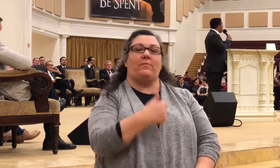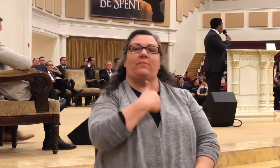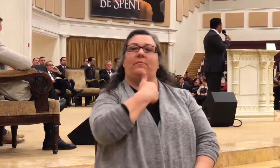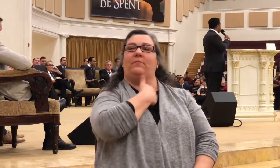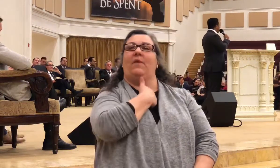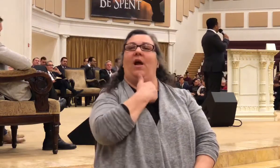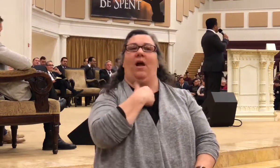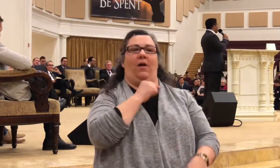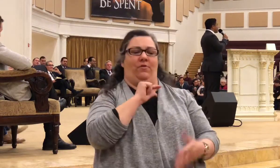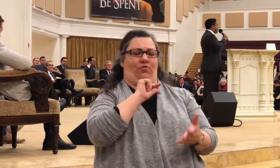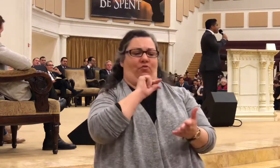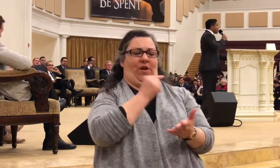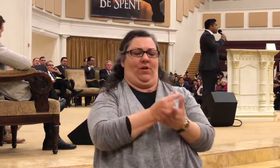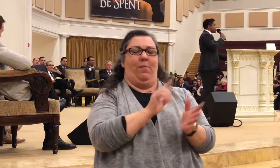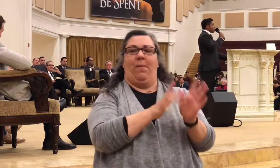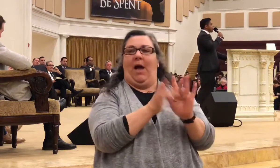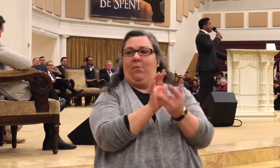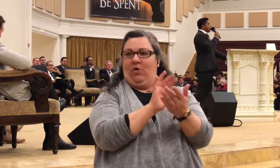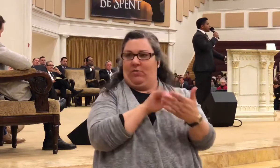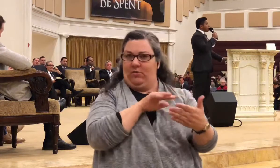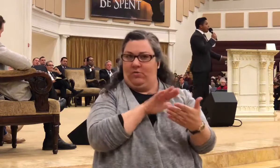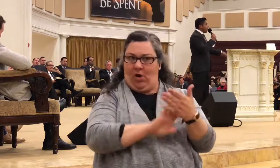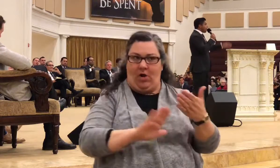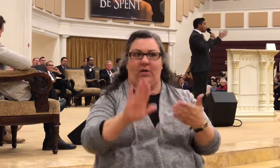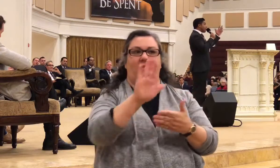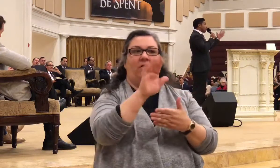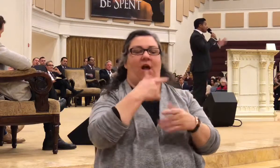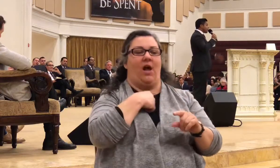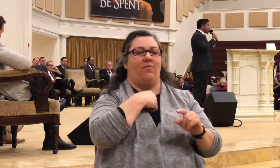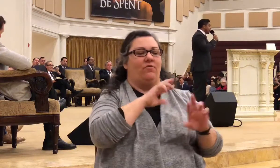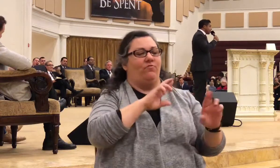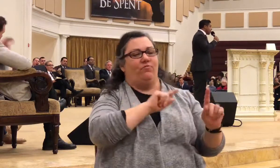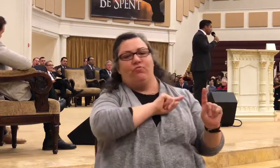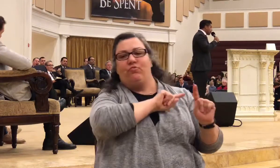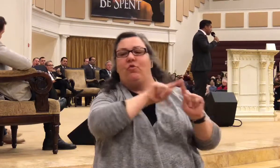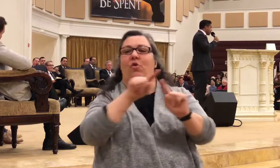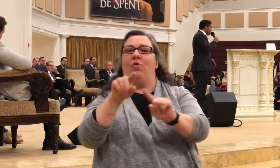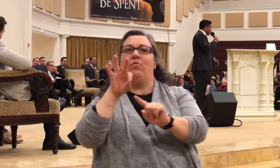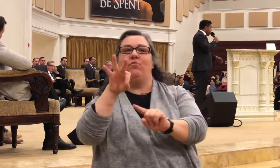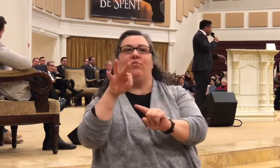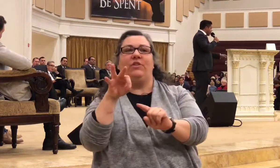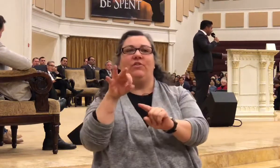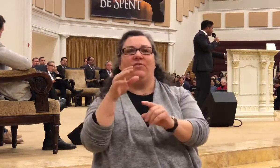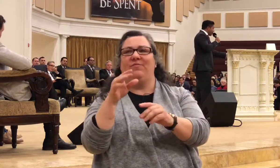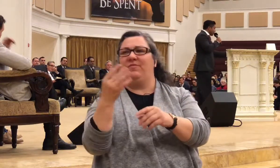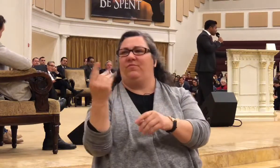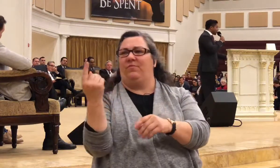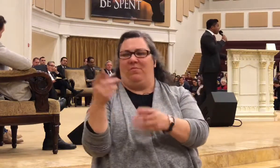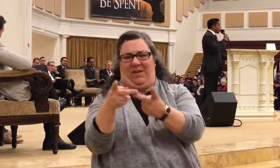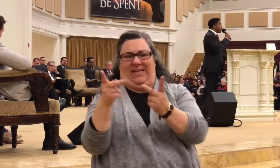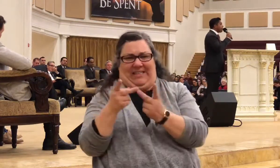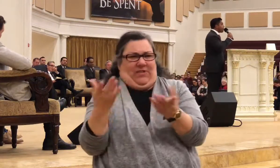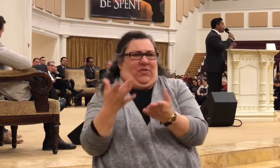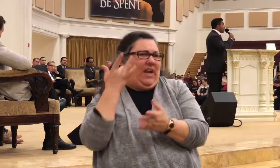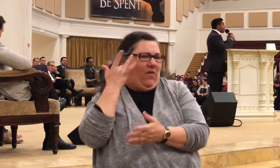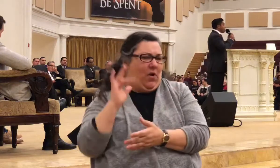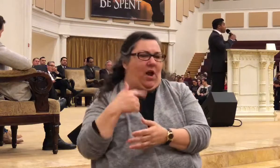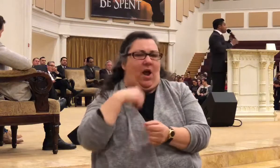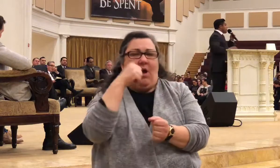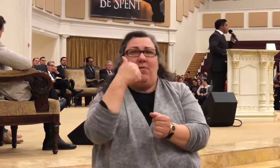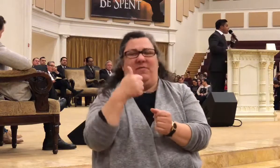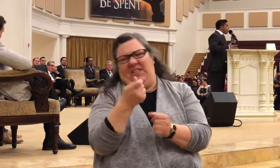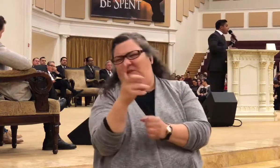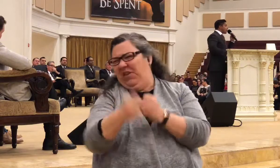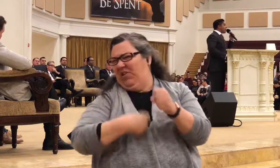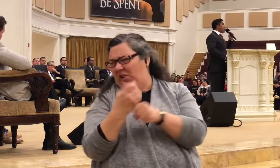graduating Bible college. I graduated Bible college and was on my way to a service actually here in California several years ago. And I remember that I